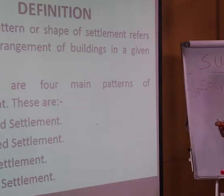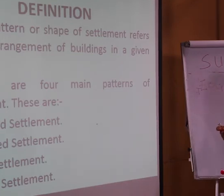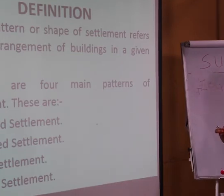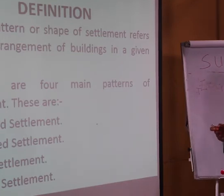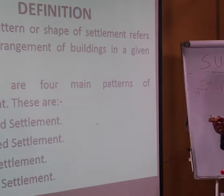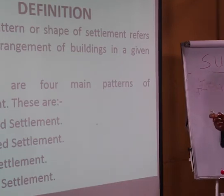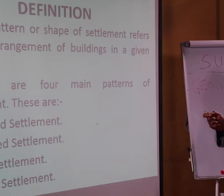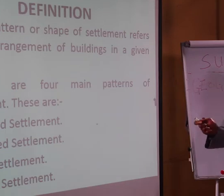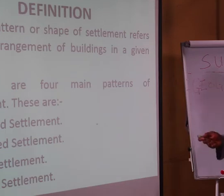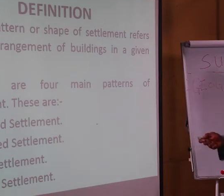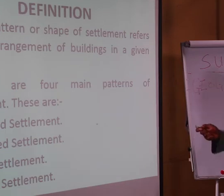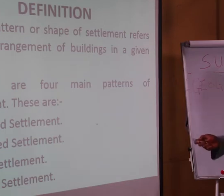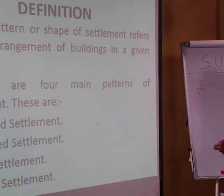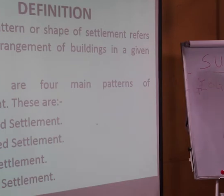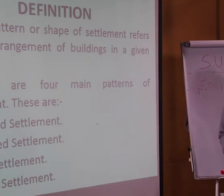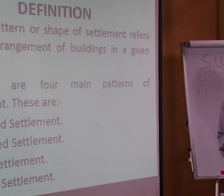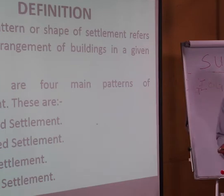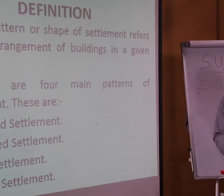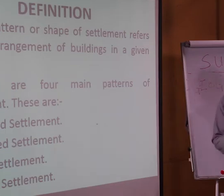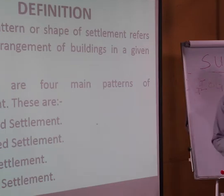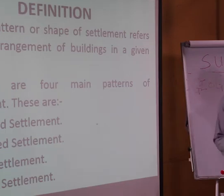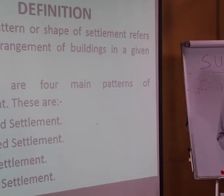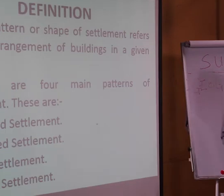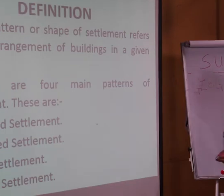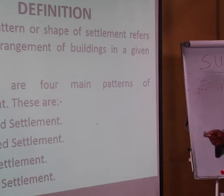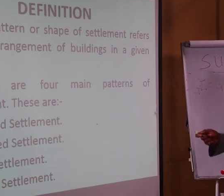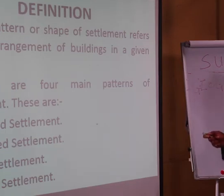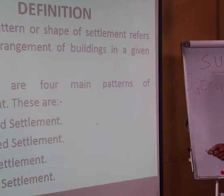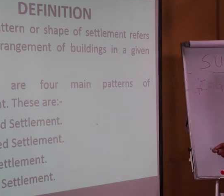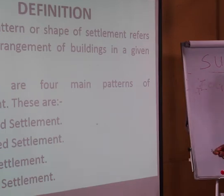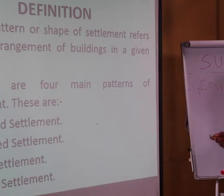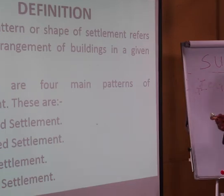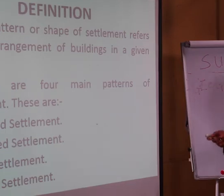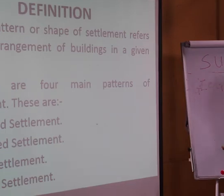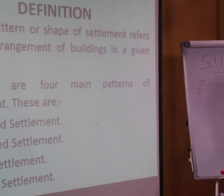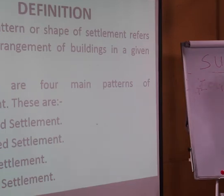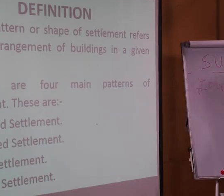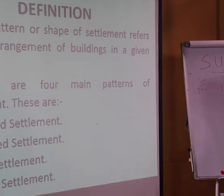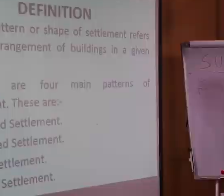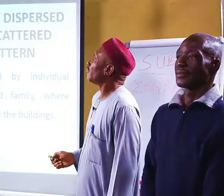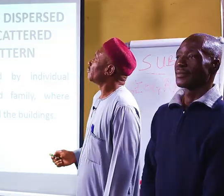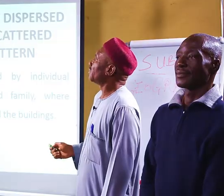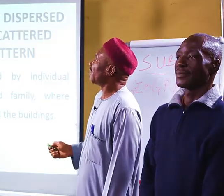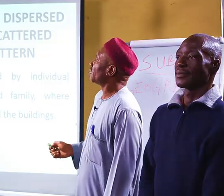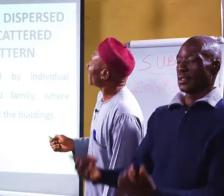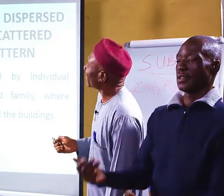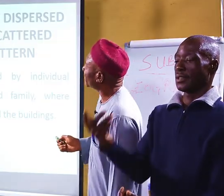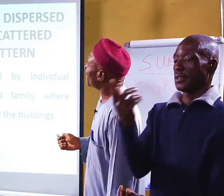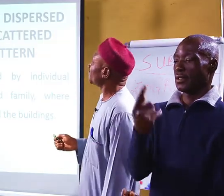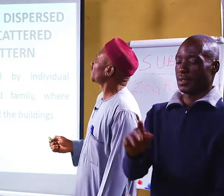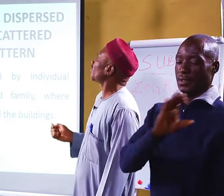have linear settlement. And the 4th one, isolated settlement. Now